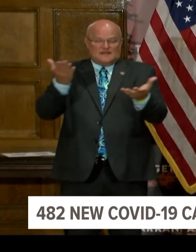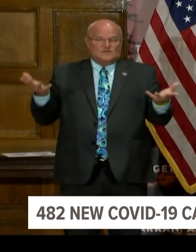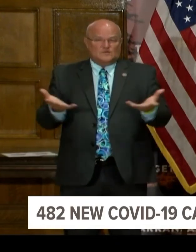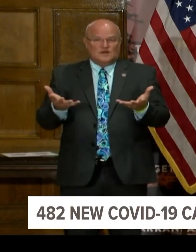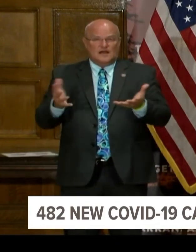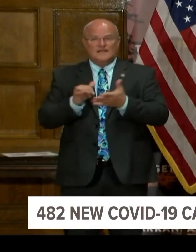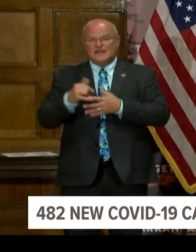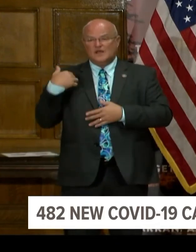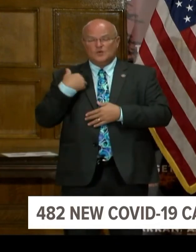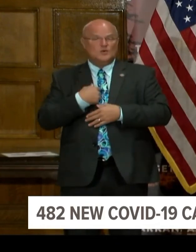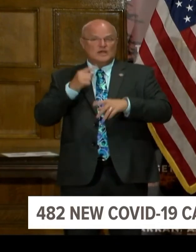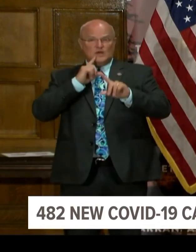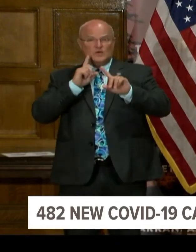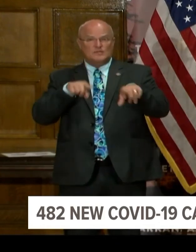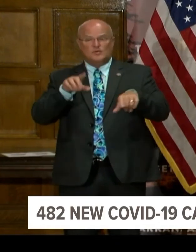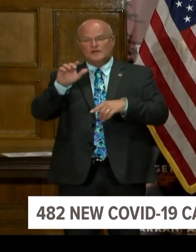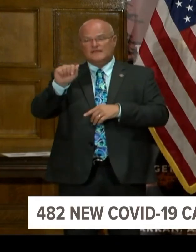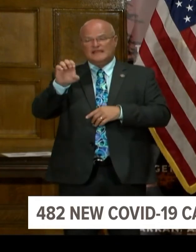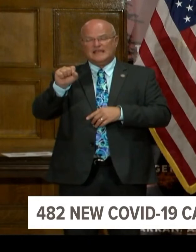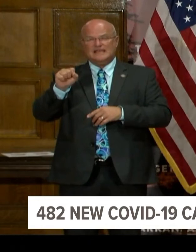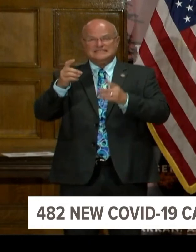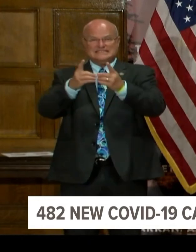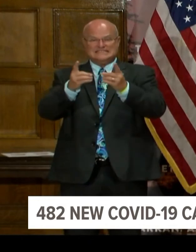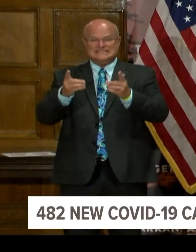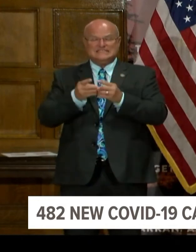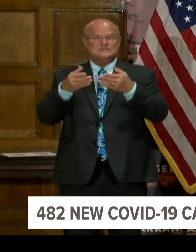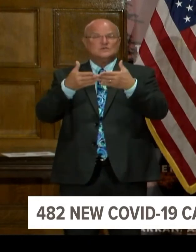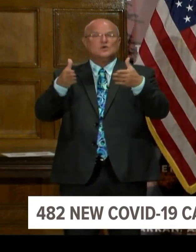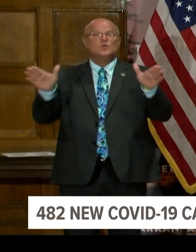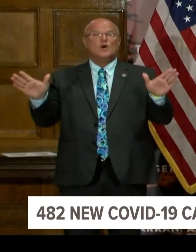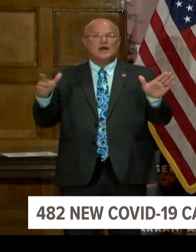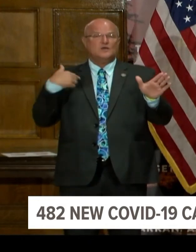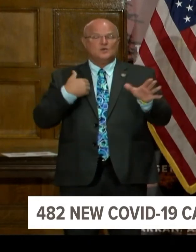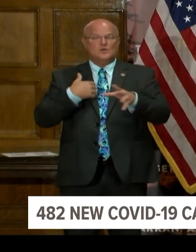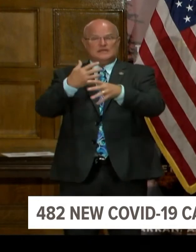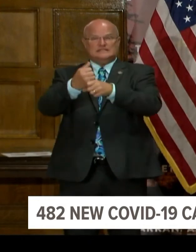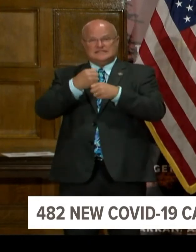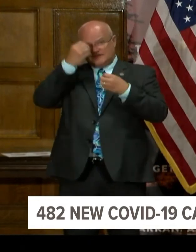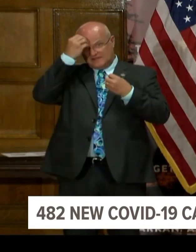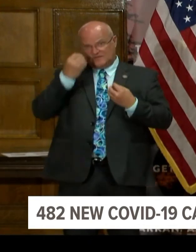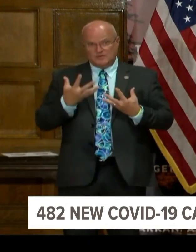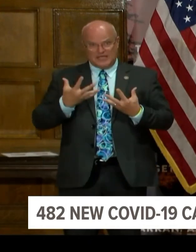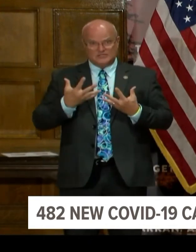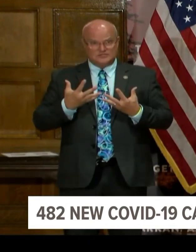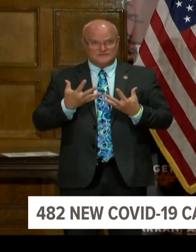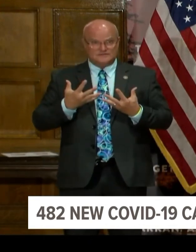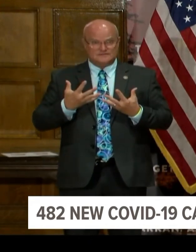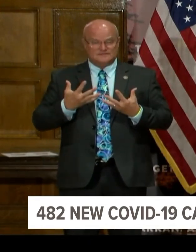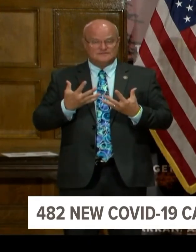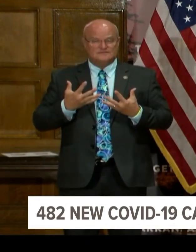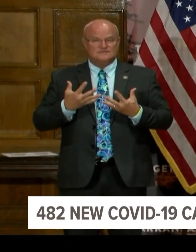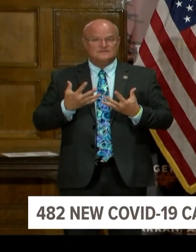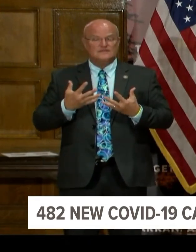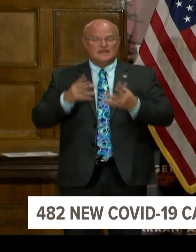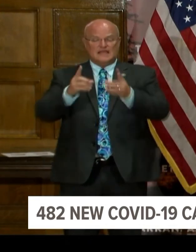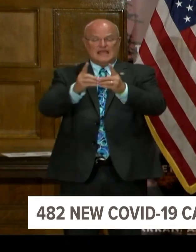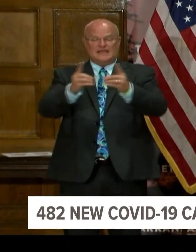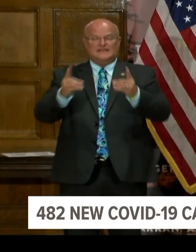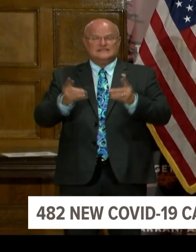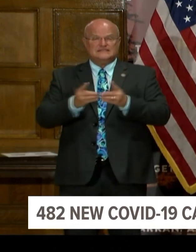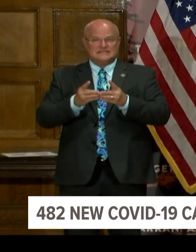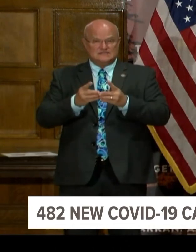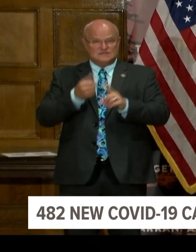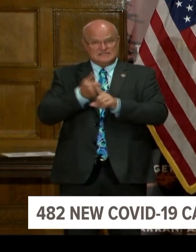that we report the cases district-wide as we receive that information, and that the districts